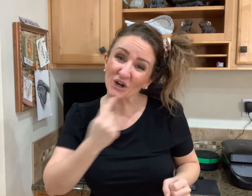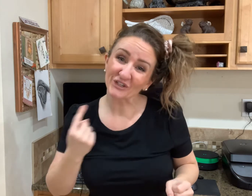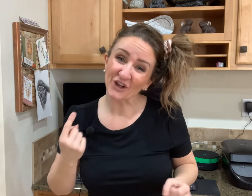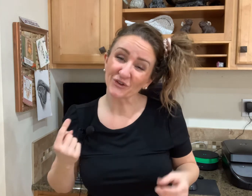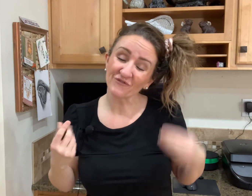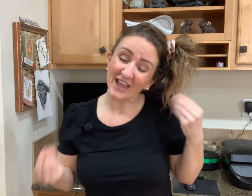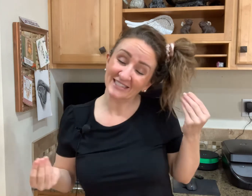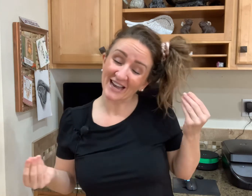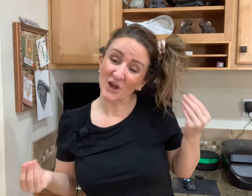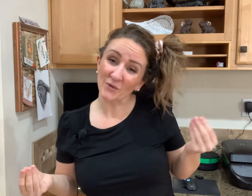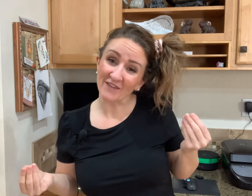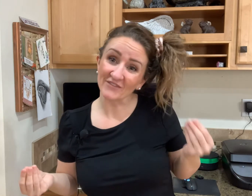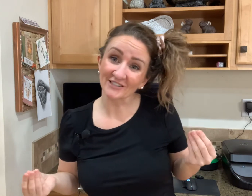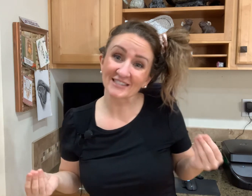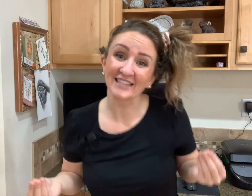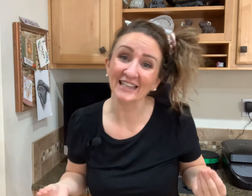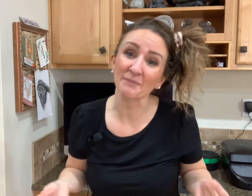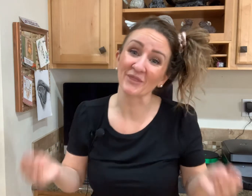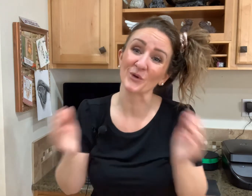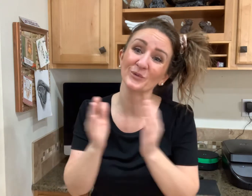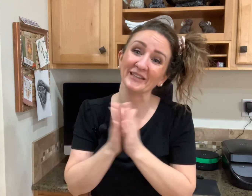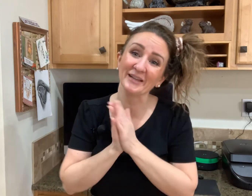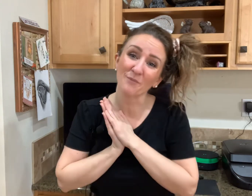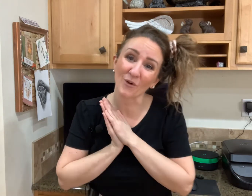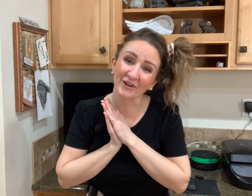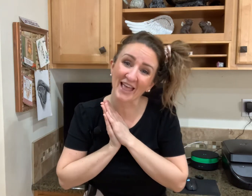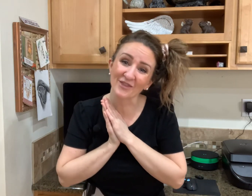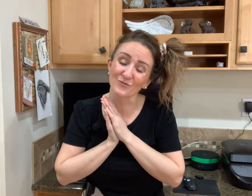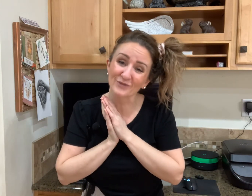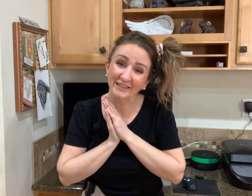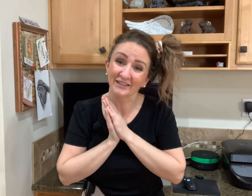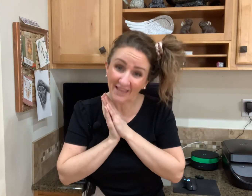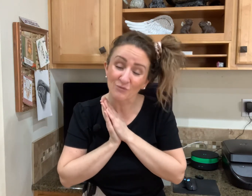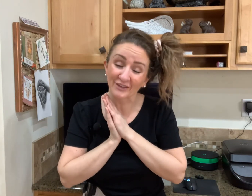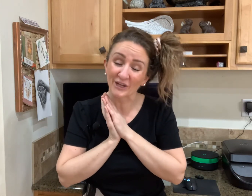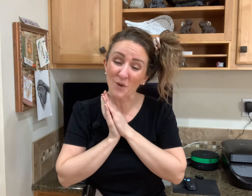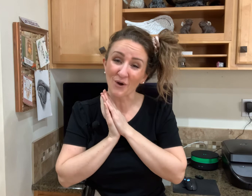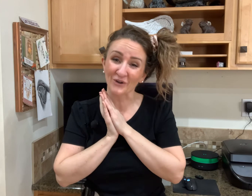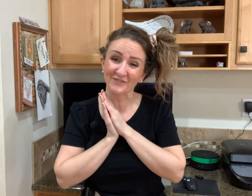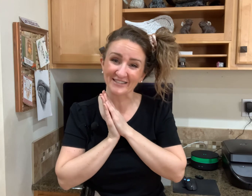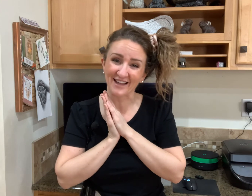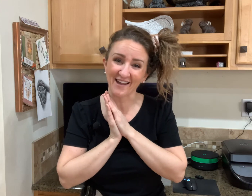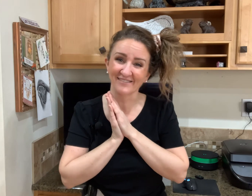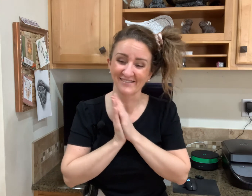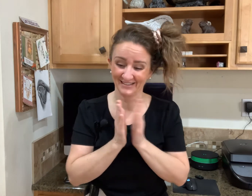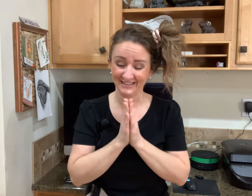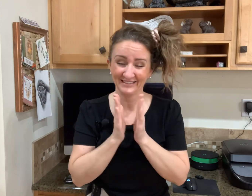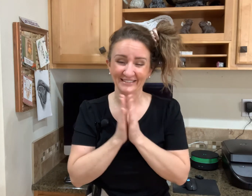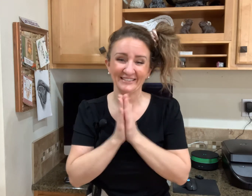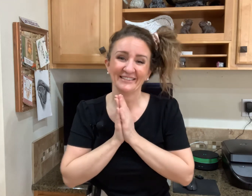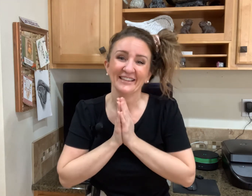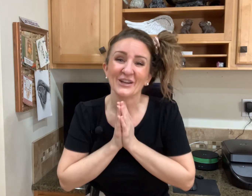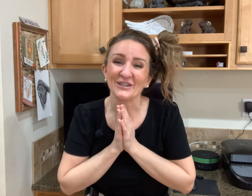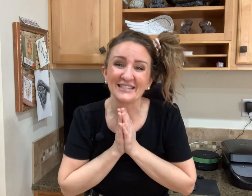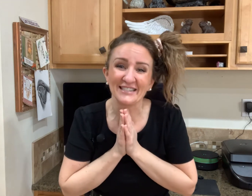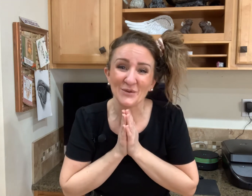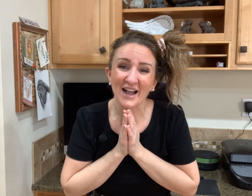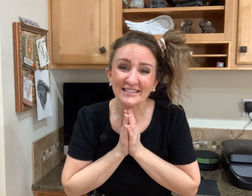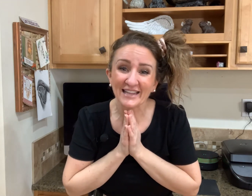on your face. I know they feel silly, but they're really important, and they really are part of the signs. Good to see you guys again,